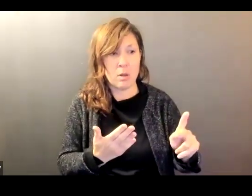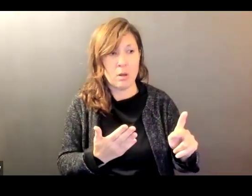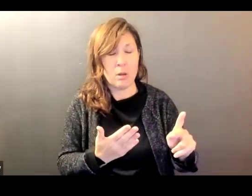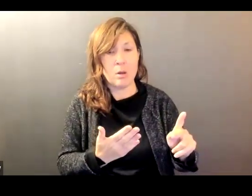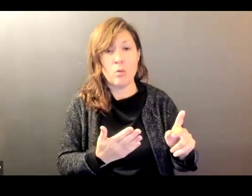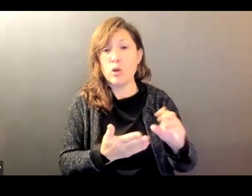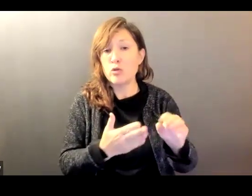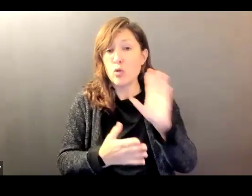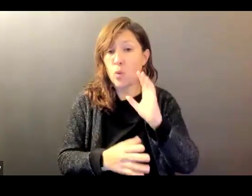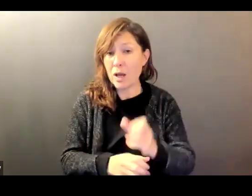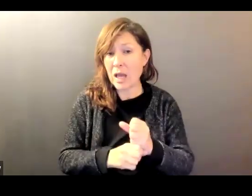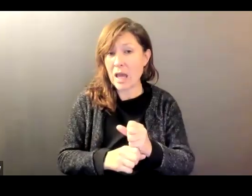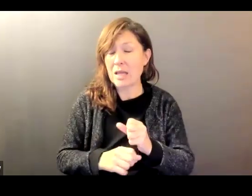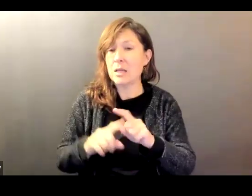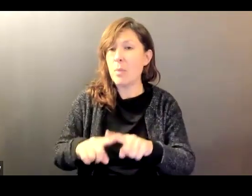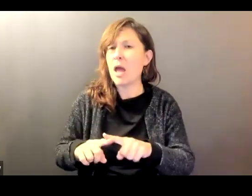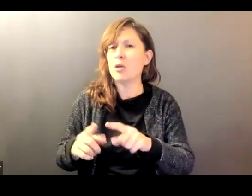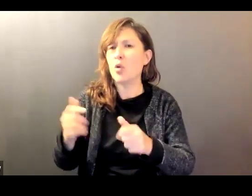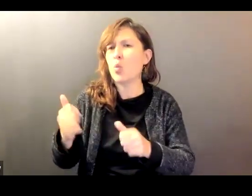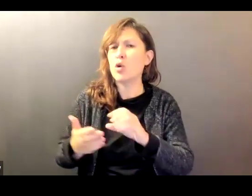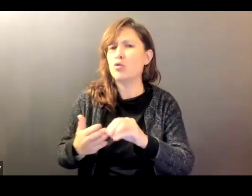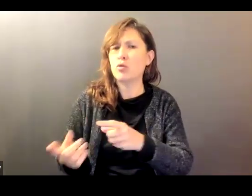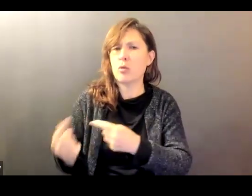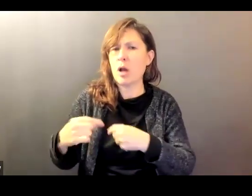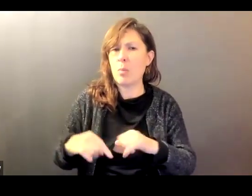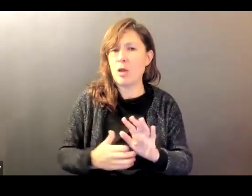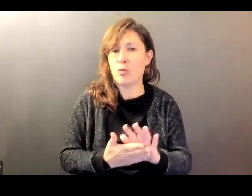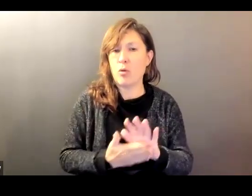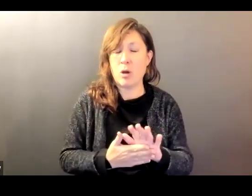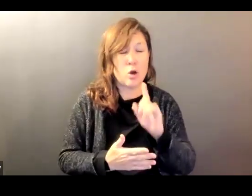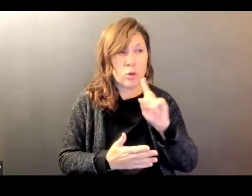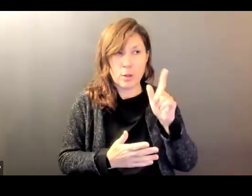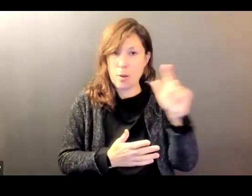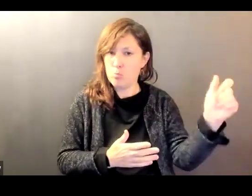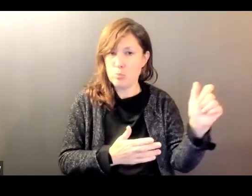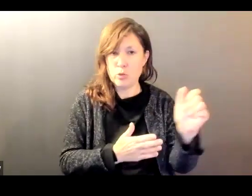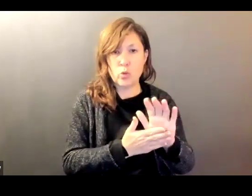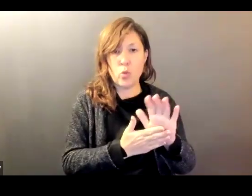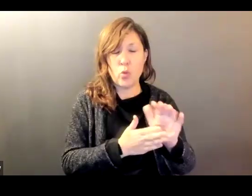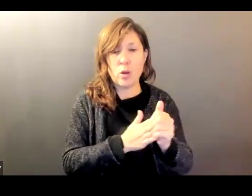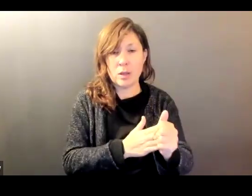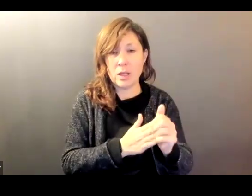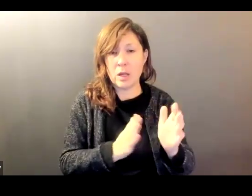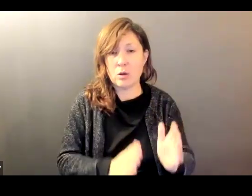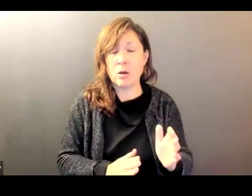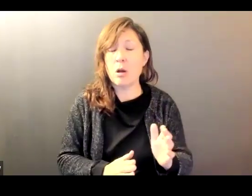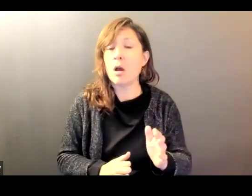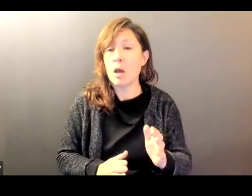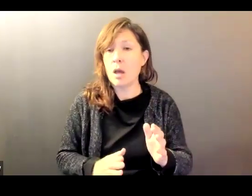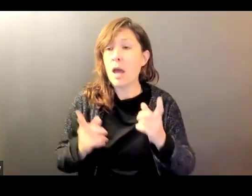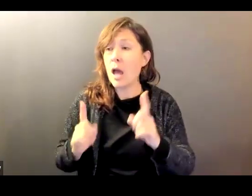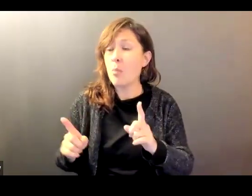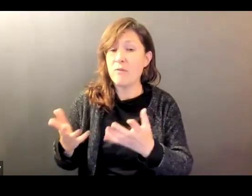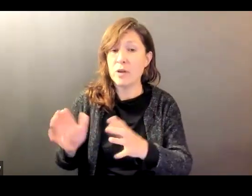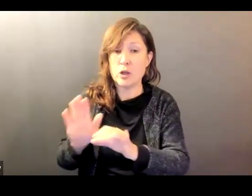that are coming in. It's really at the discretion of that school leader. And also, once they've identified the type of